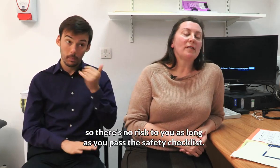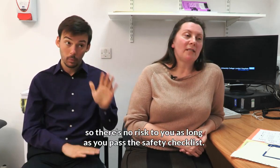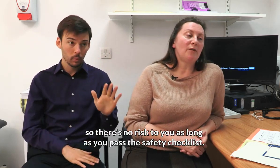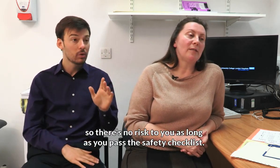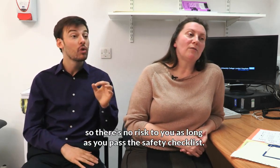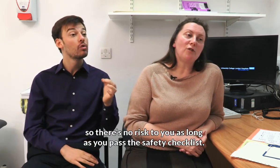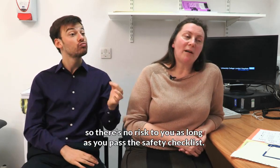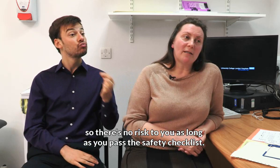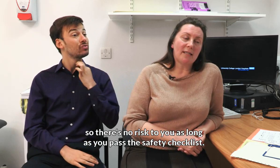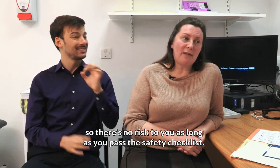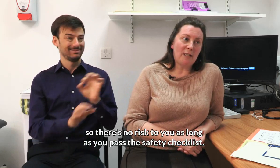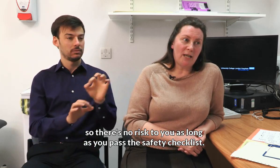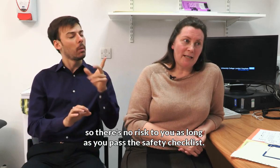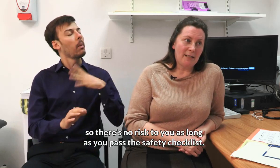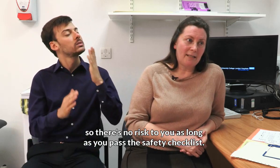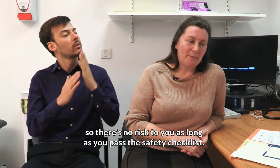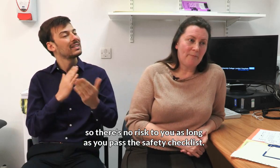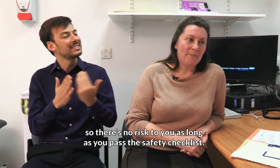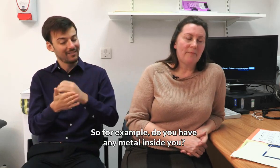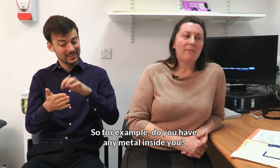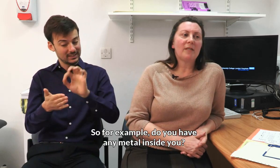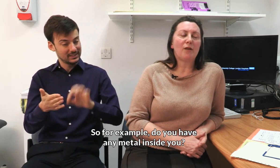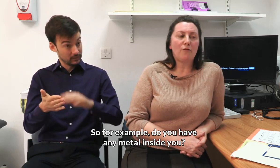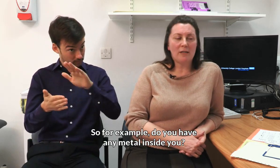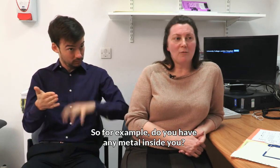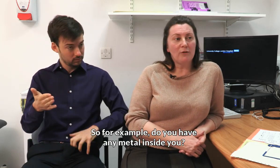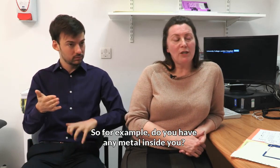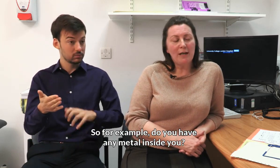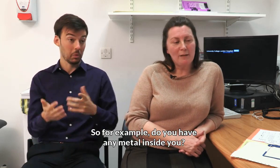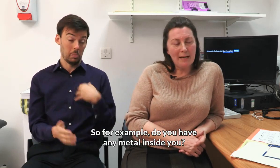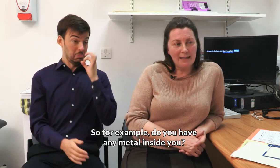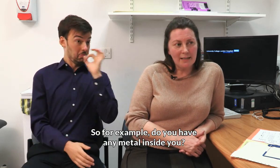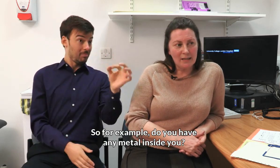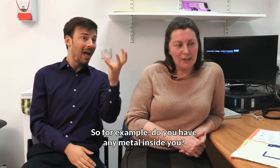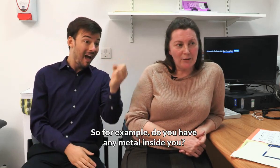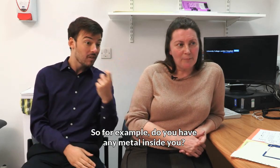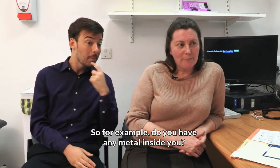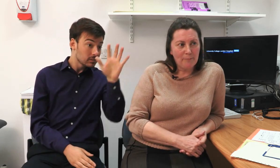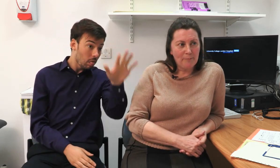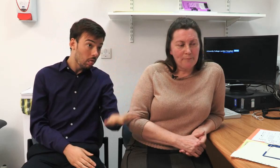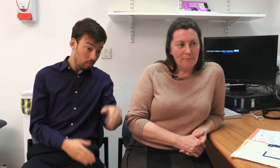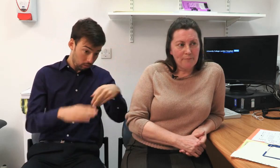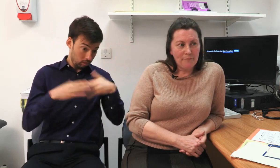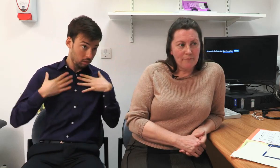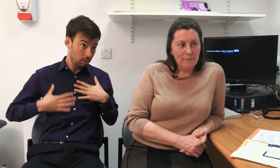to you as long as you pass the safety checklist. So for example, do you have any metal inside you?